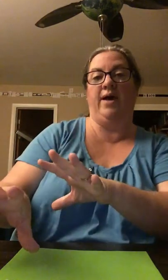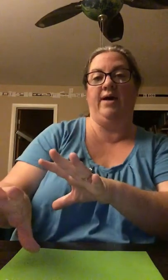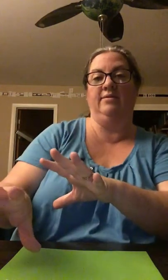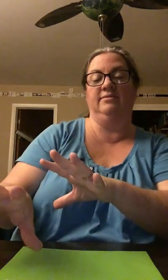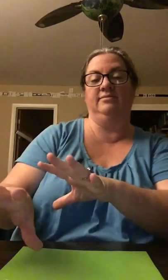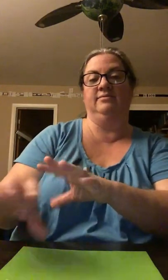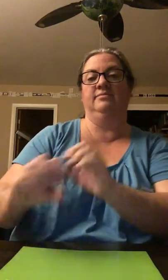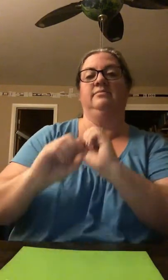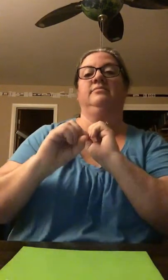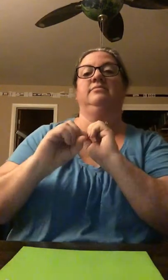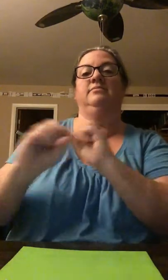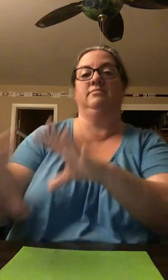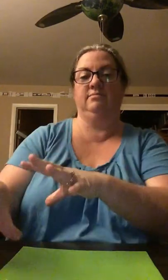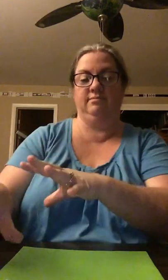away.